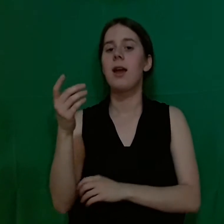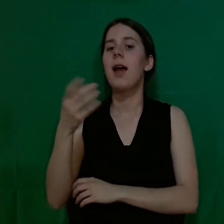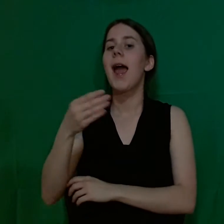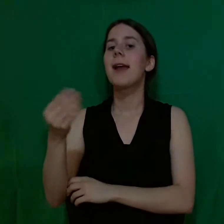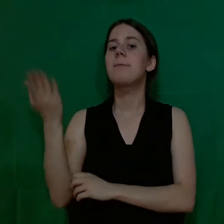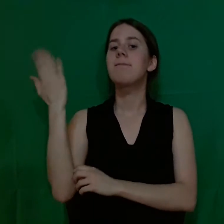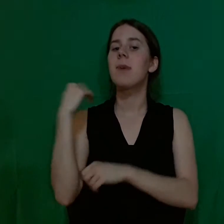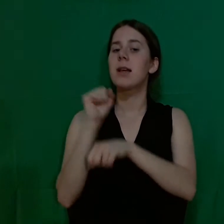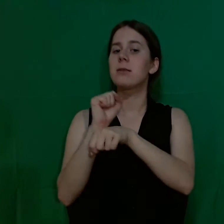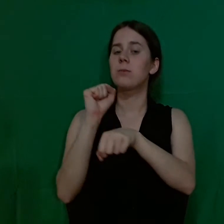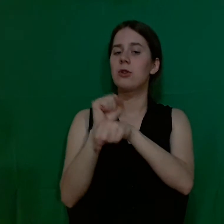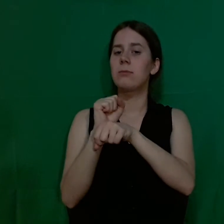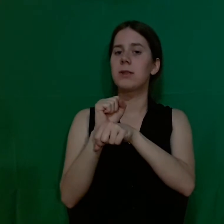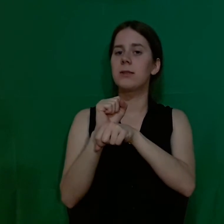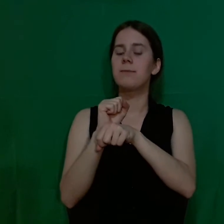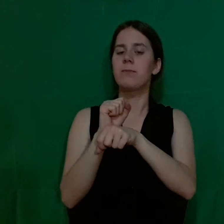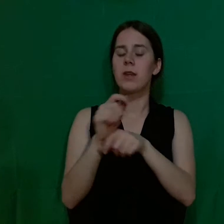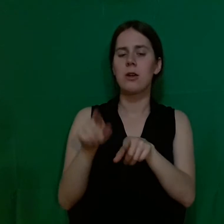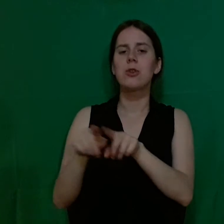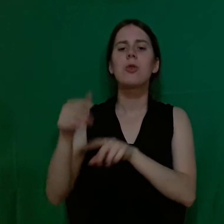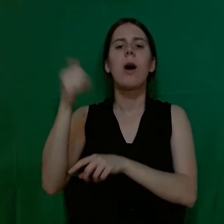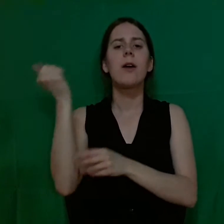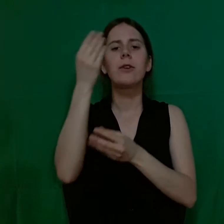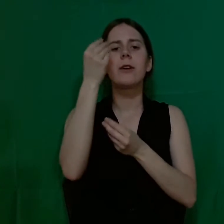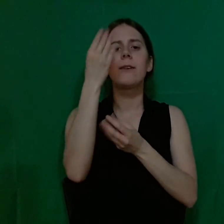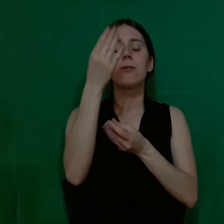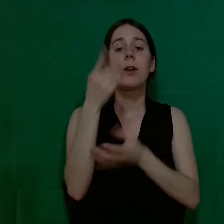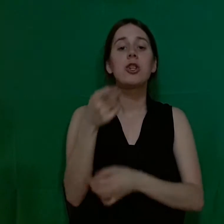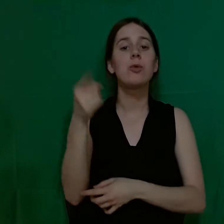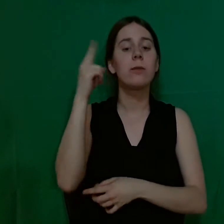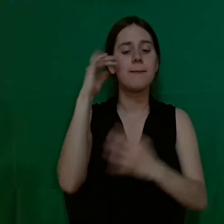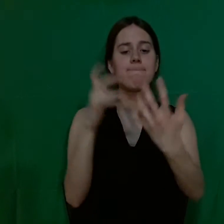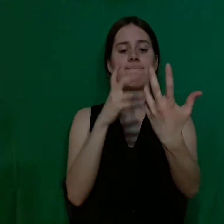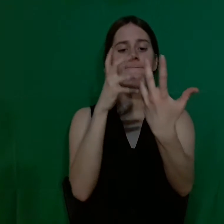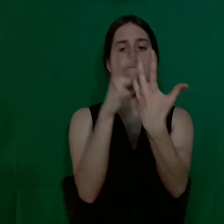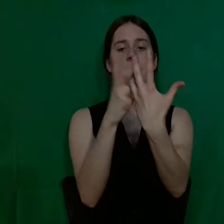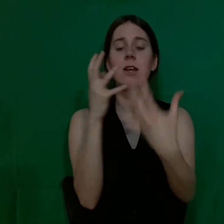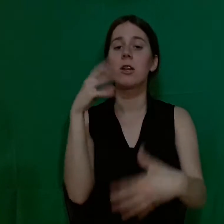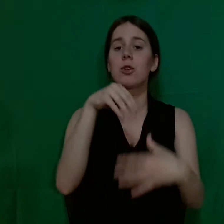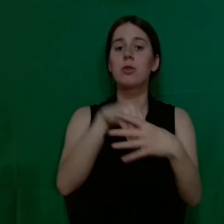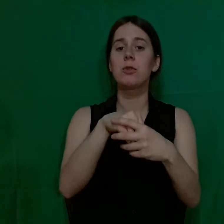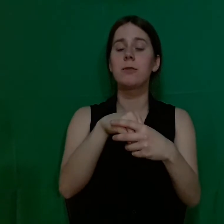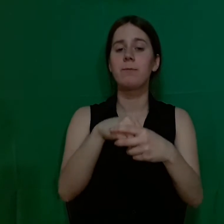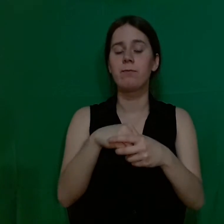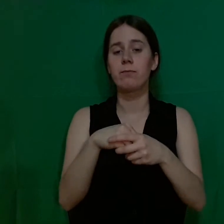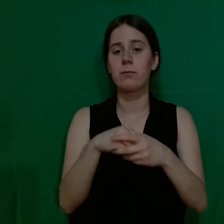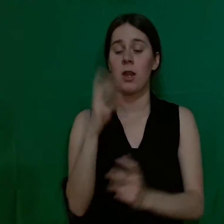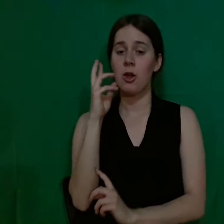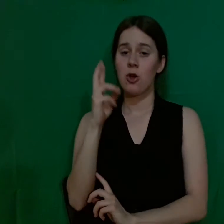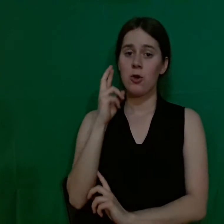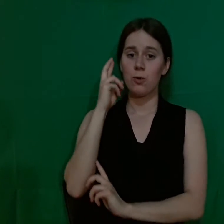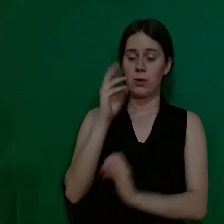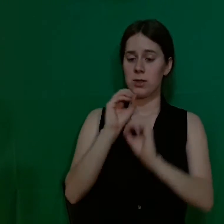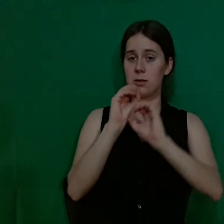include. The reason I say no objective on the resume, especially for high schoolers, is because listing an